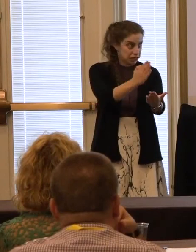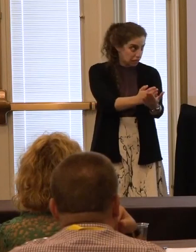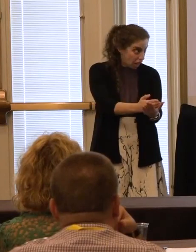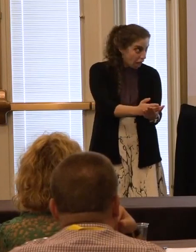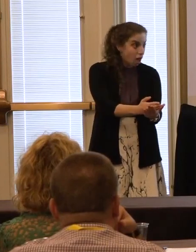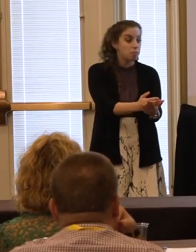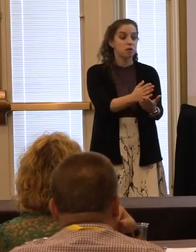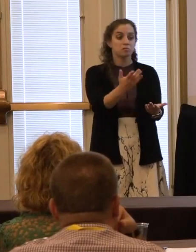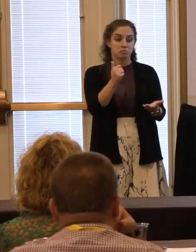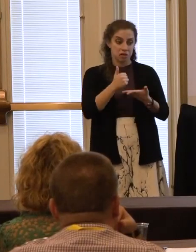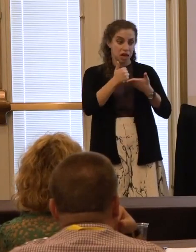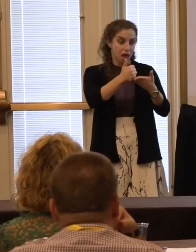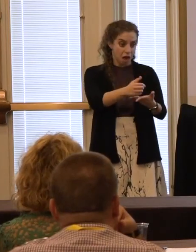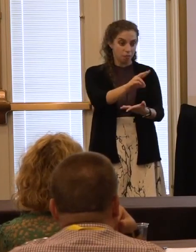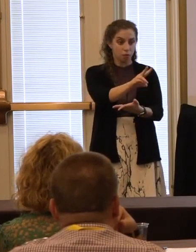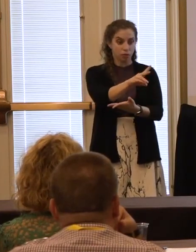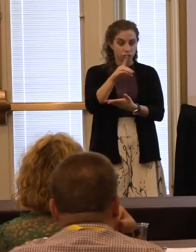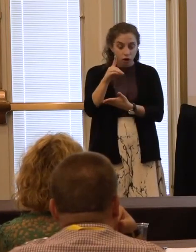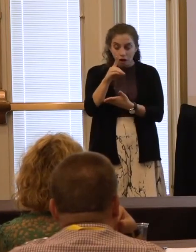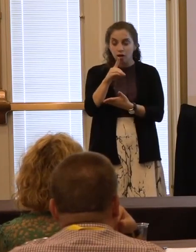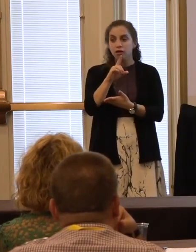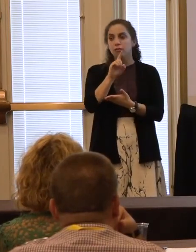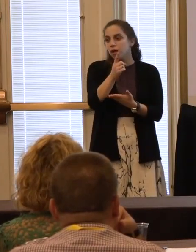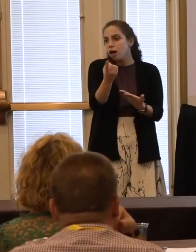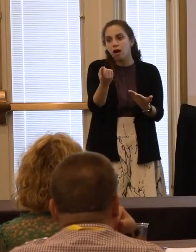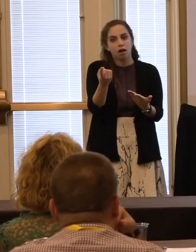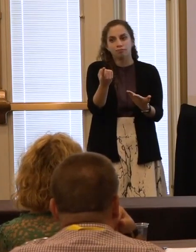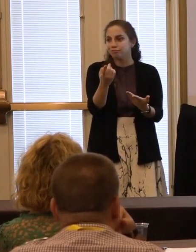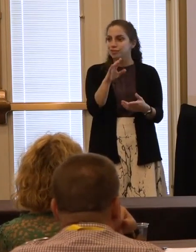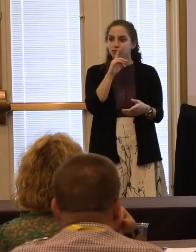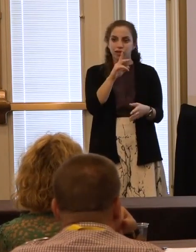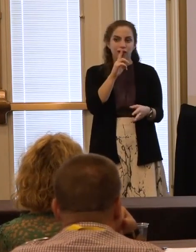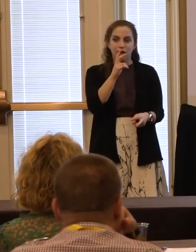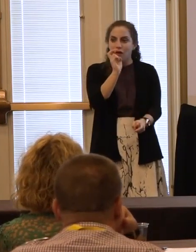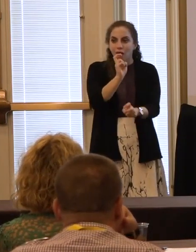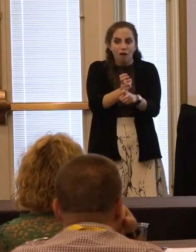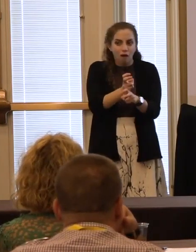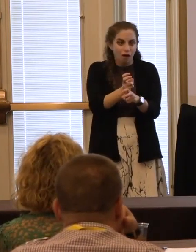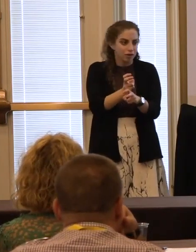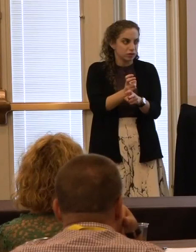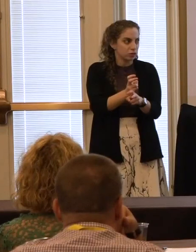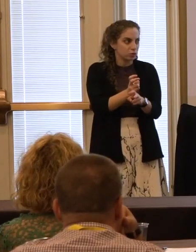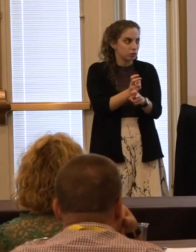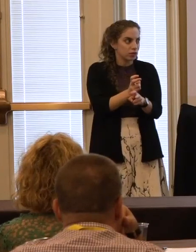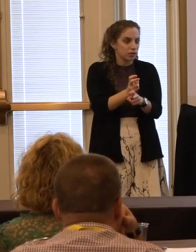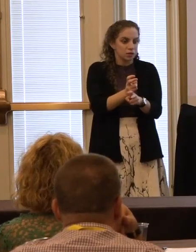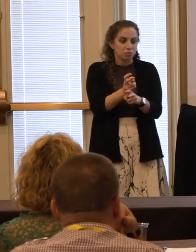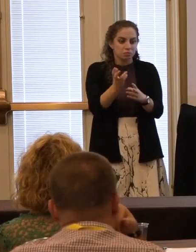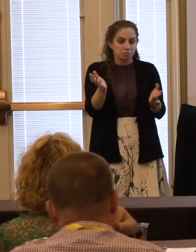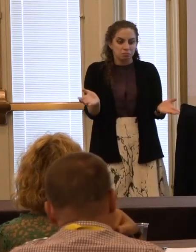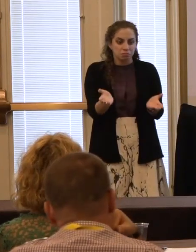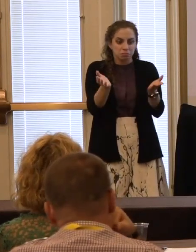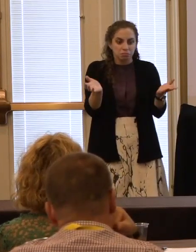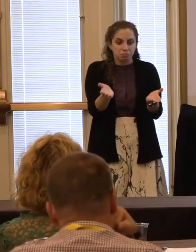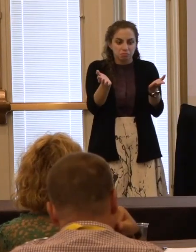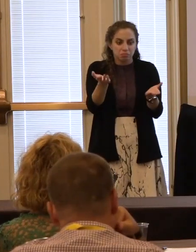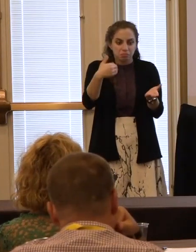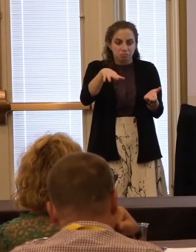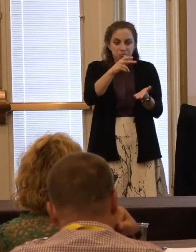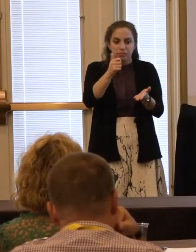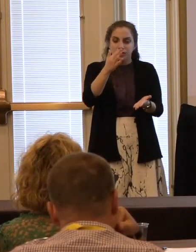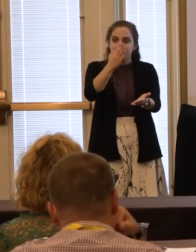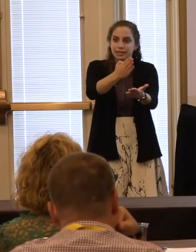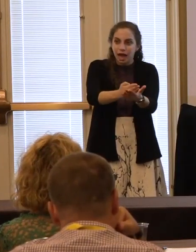the withdrawal, but it's really hard to get them to stop and